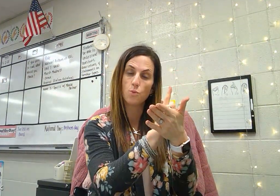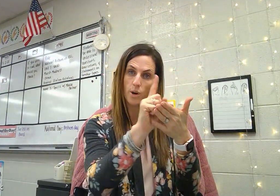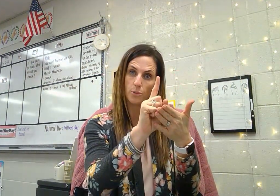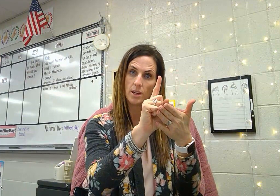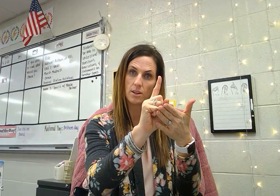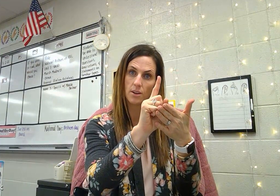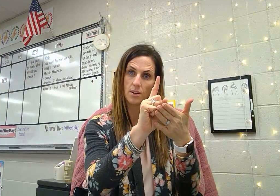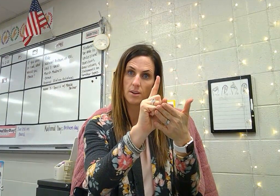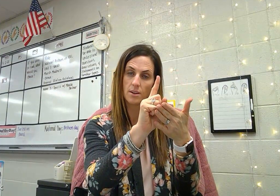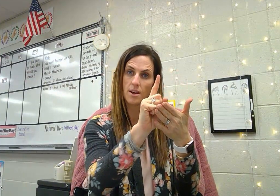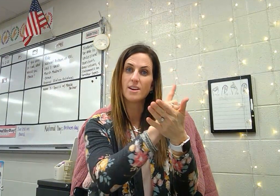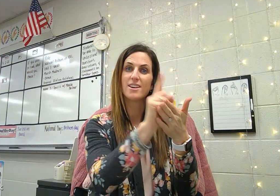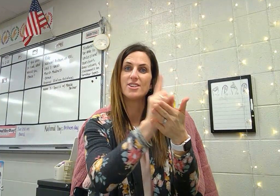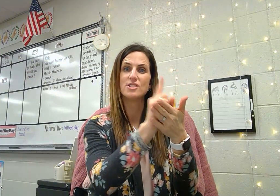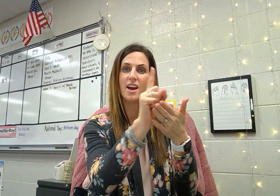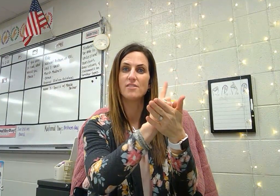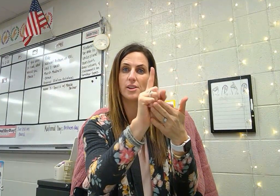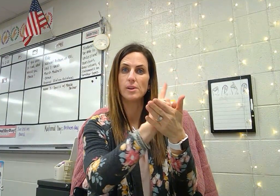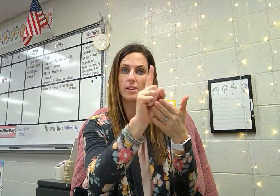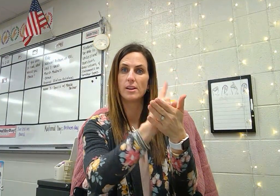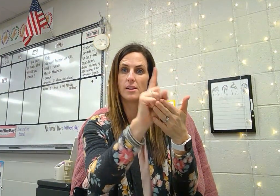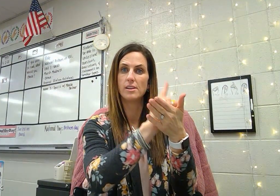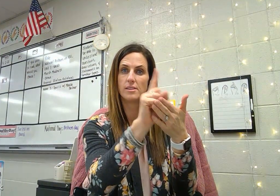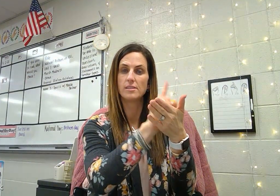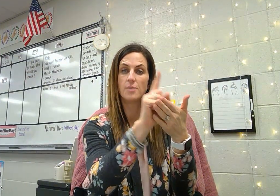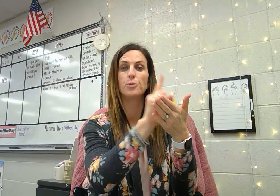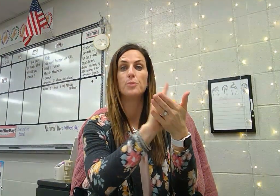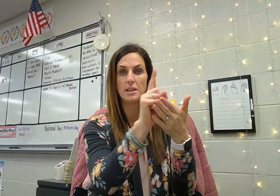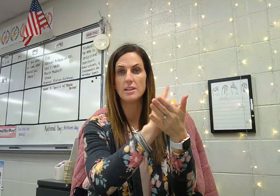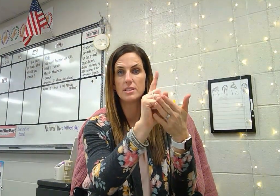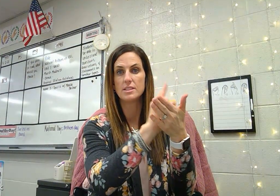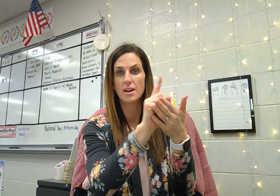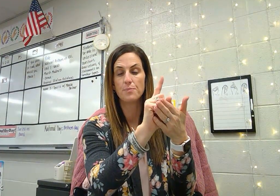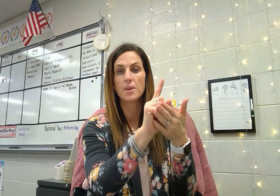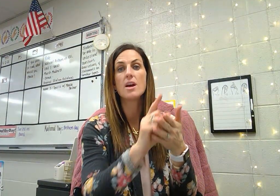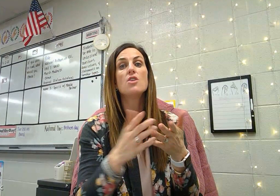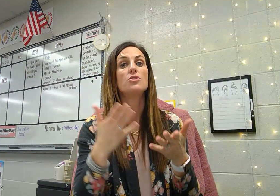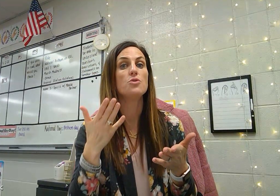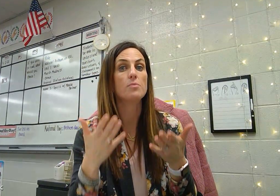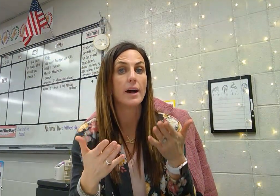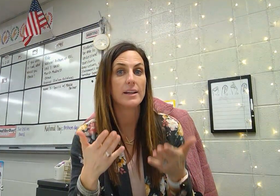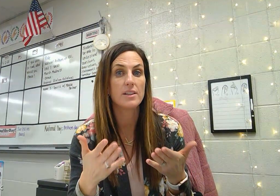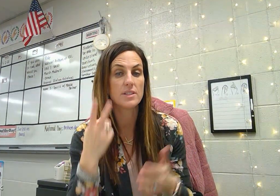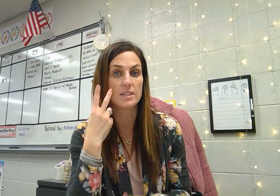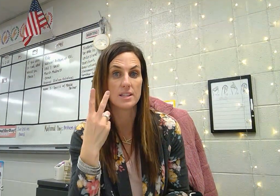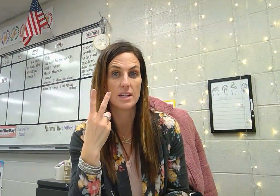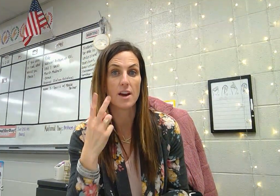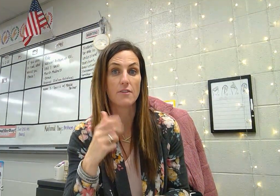1 week, here's every week. I'm repeating the sign. You might even see a